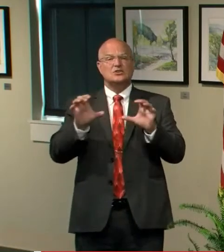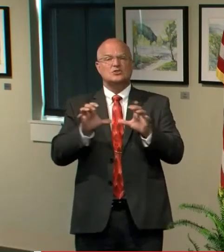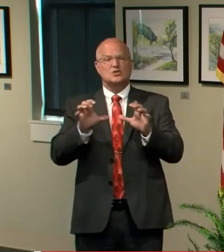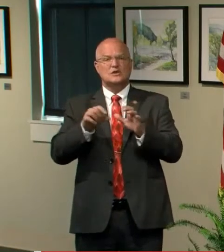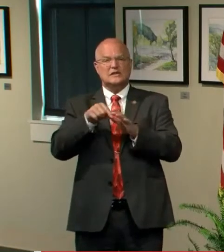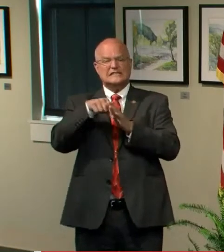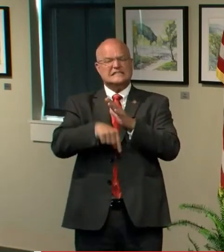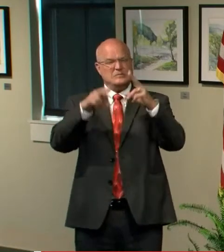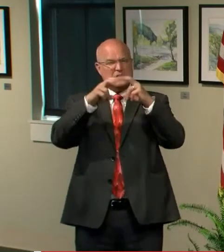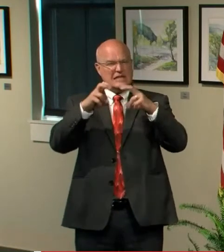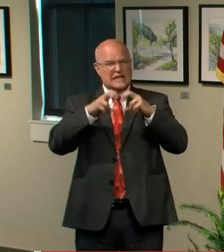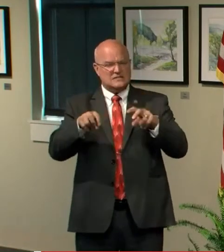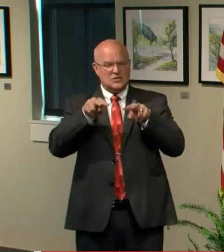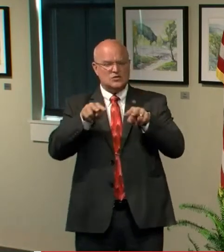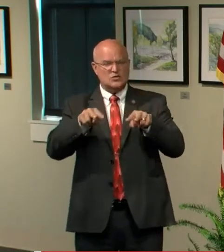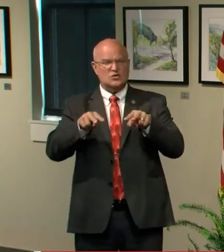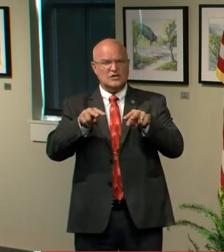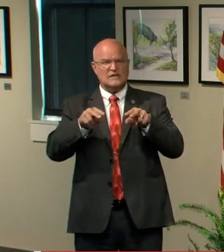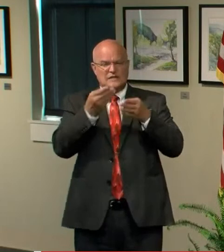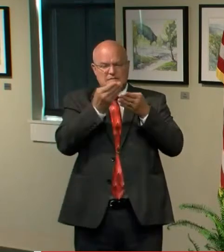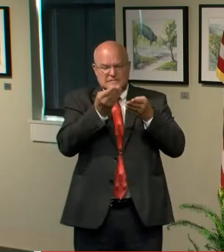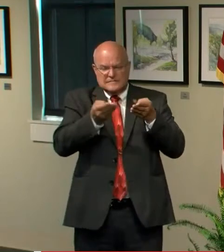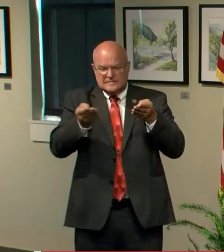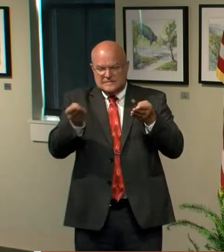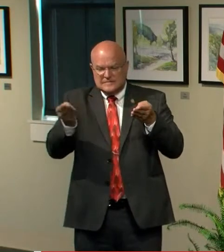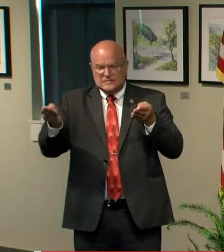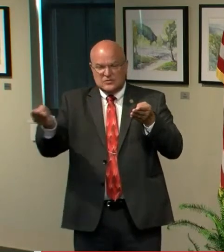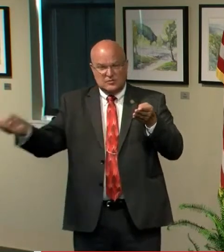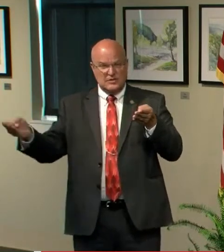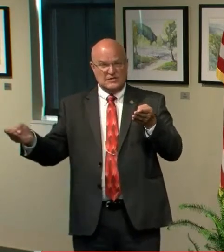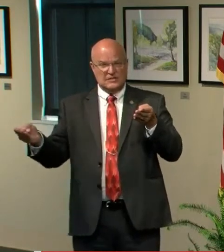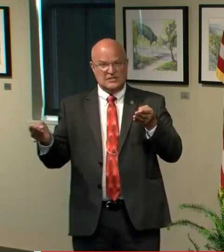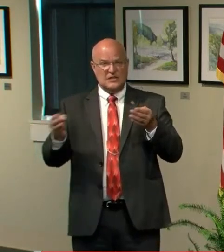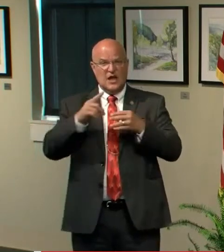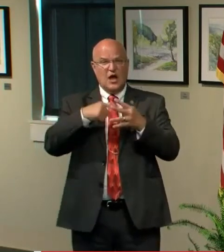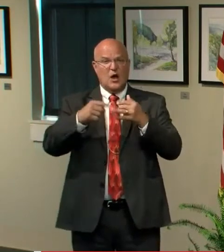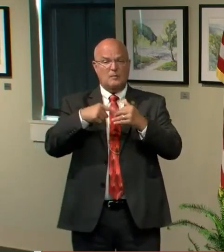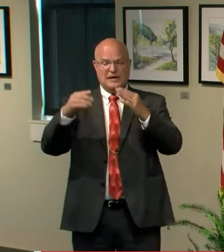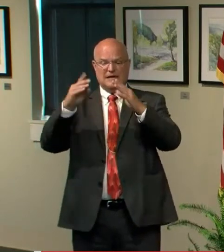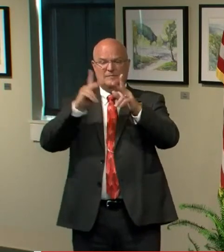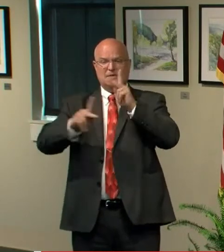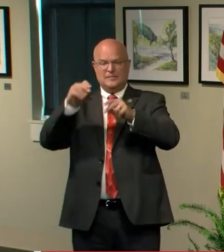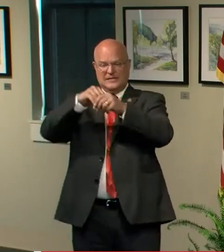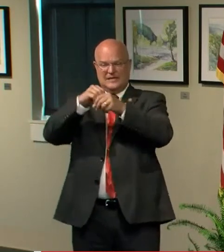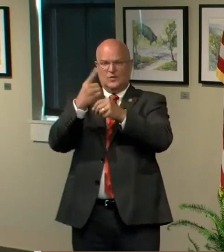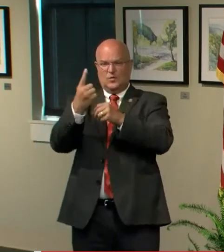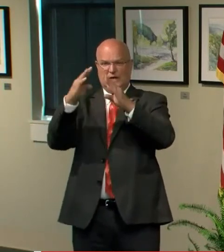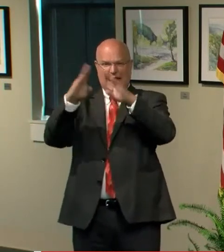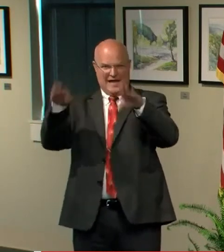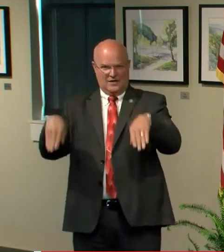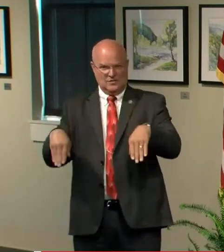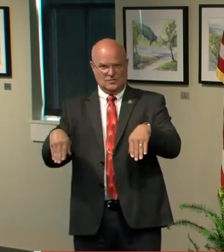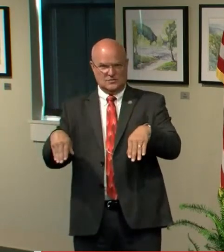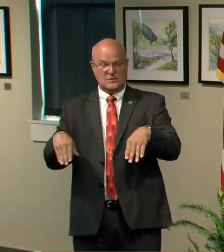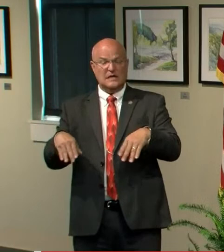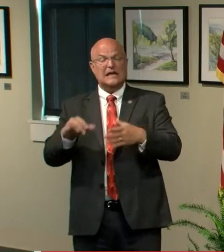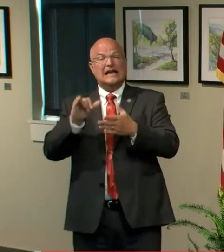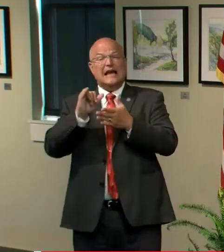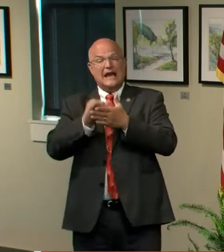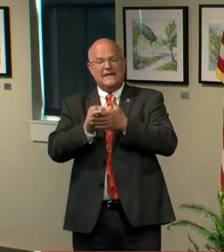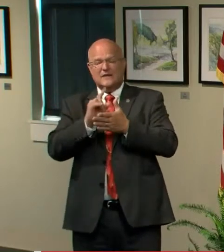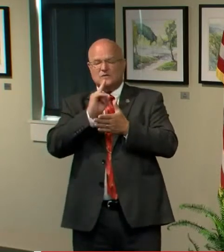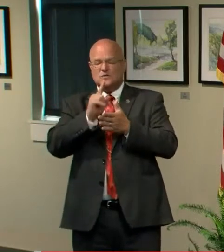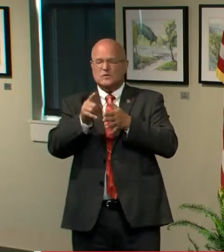a deeper analysis to look at those chains of transmission amongst households. That's something that's very